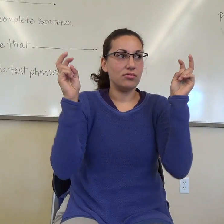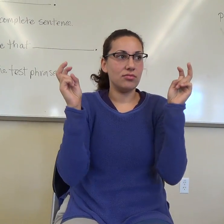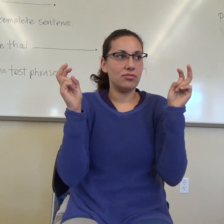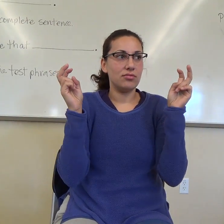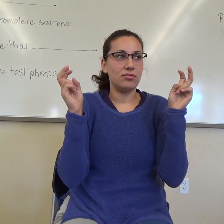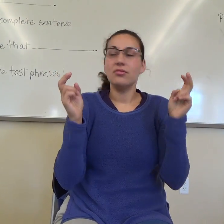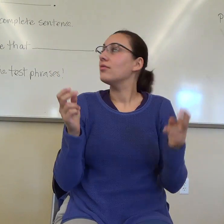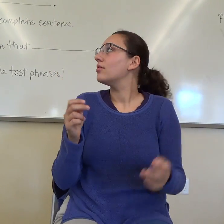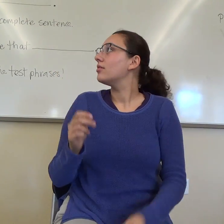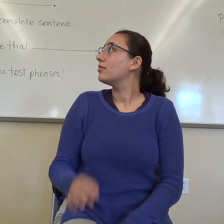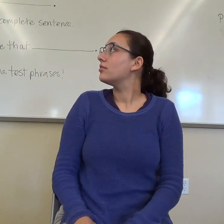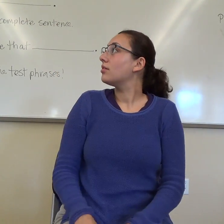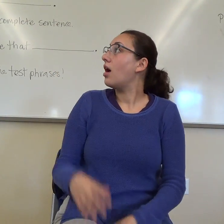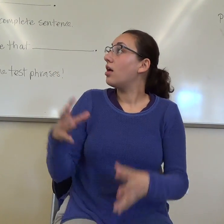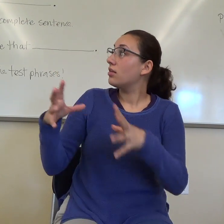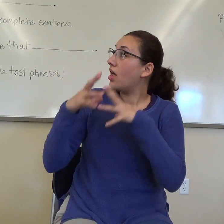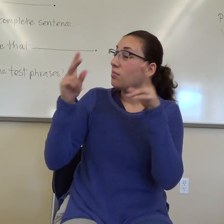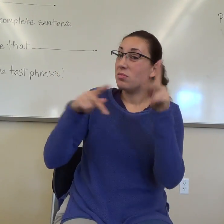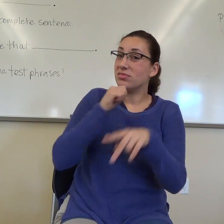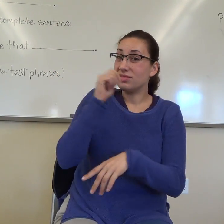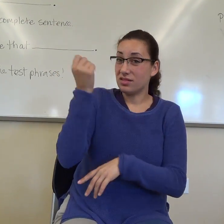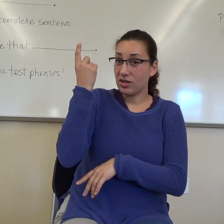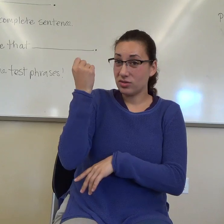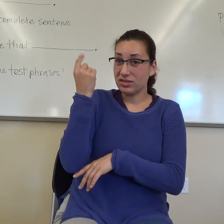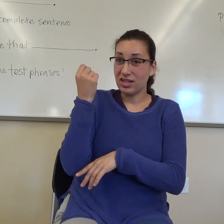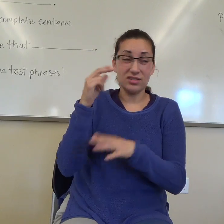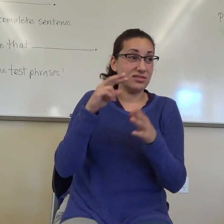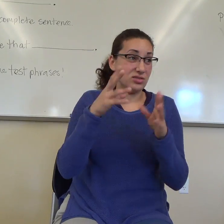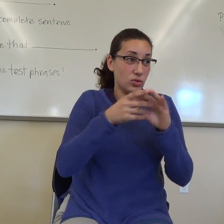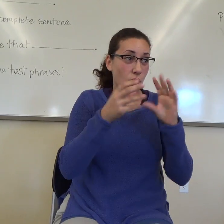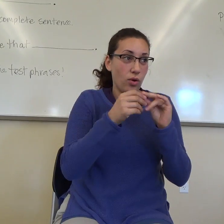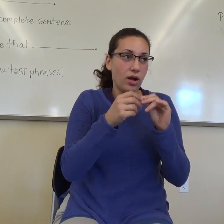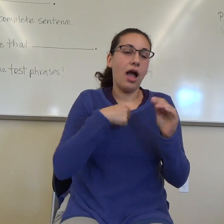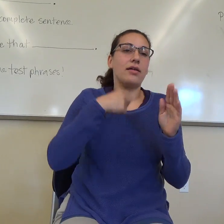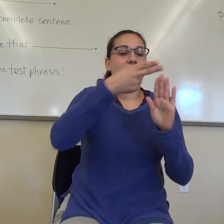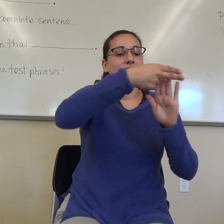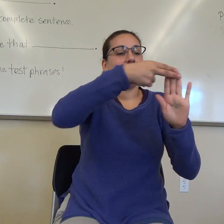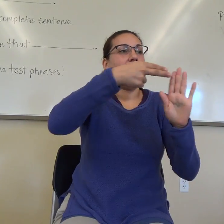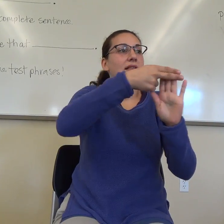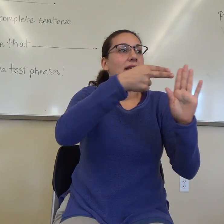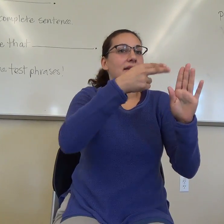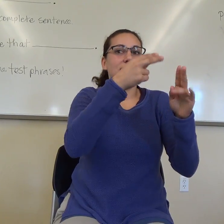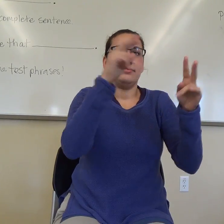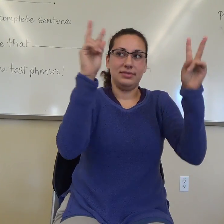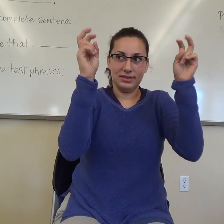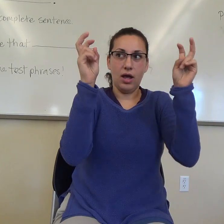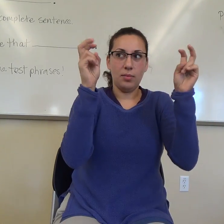didn't understand what was going on, I highlighted that and said, you should have asked some questions here.